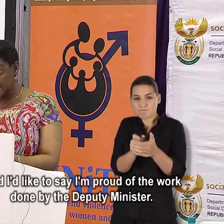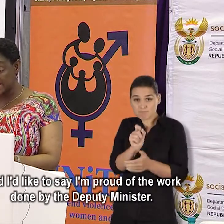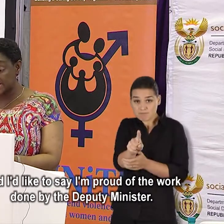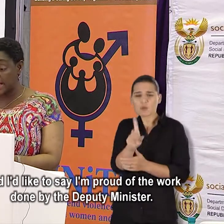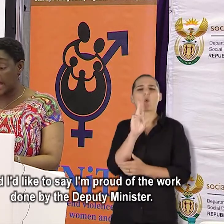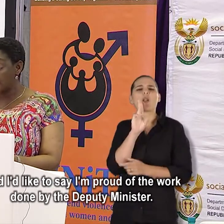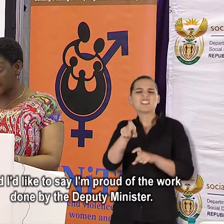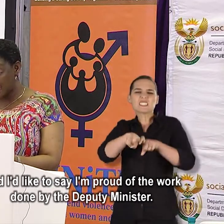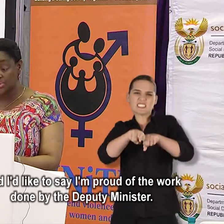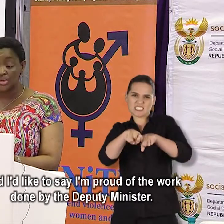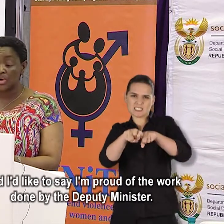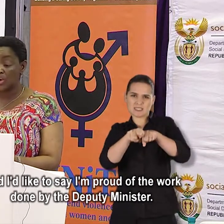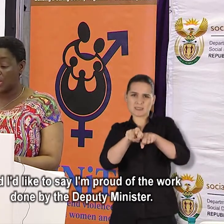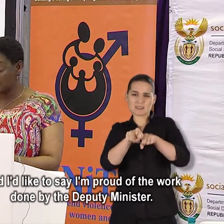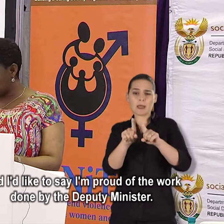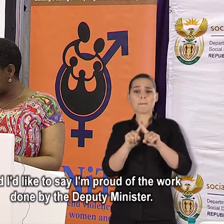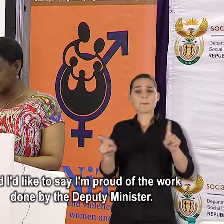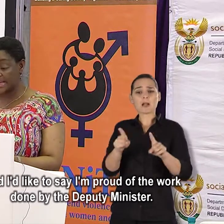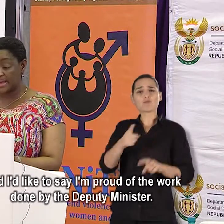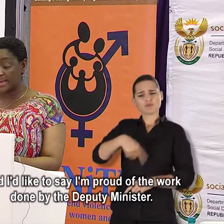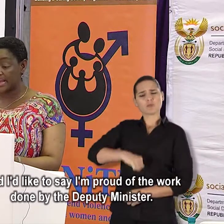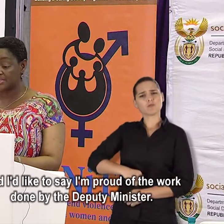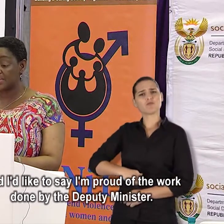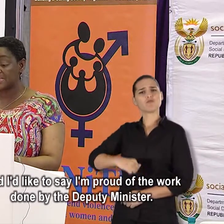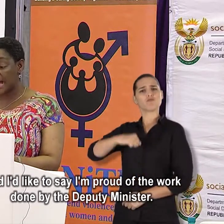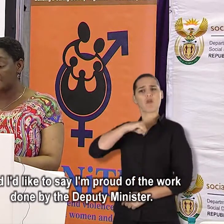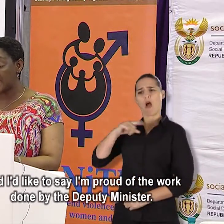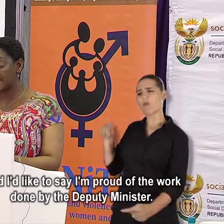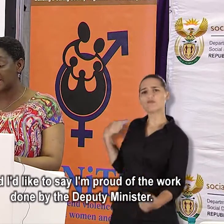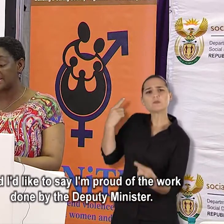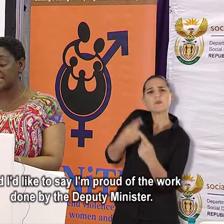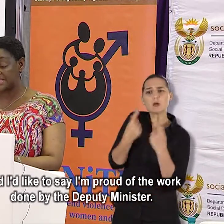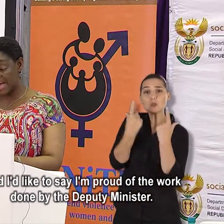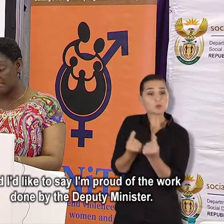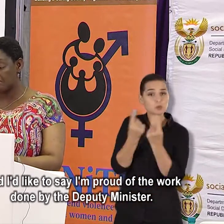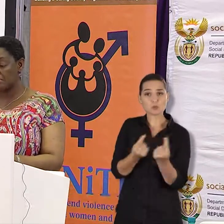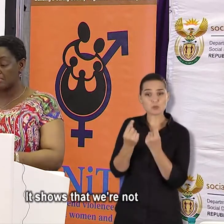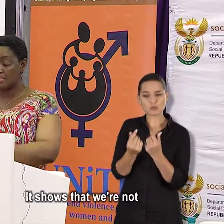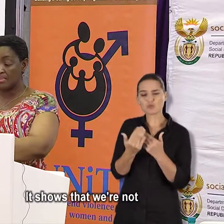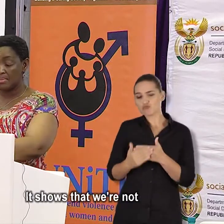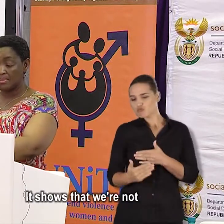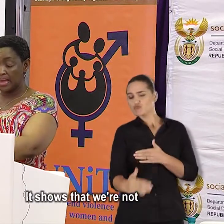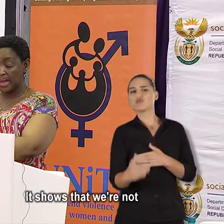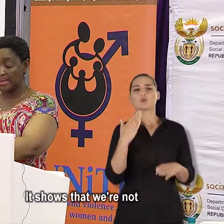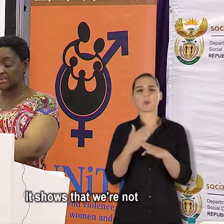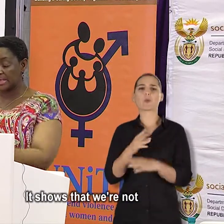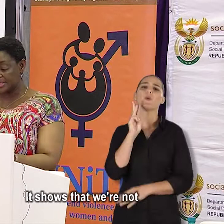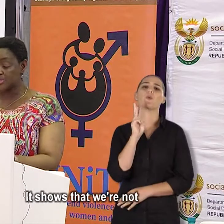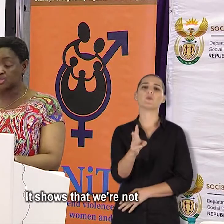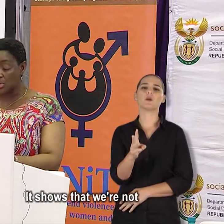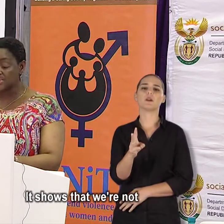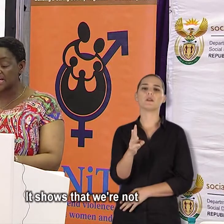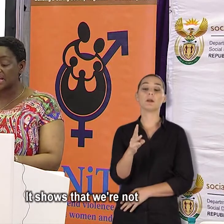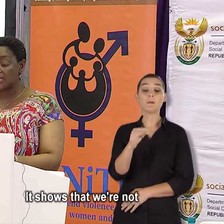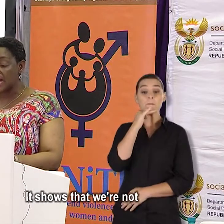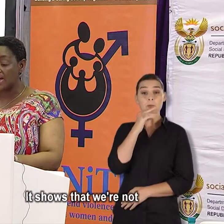wish to say that I'm proud of the work that has been done by the DM, and